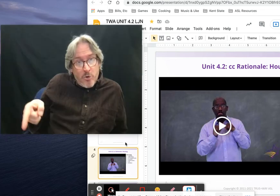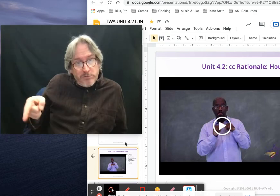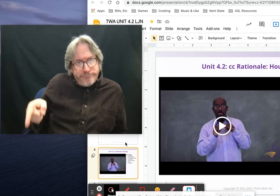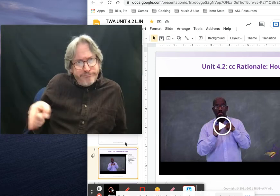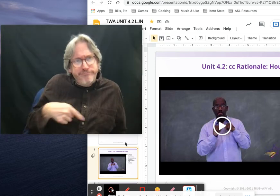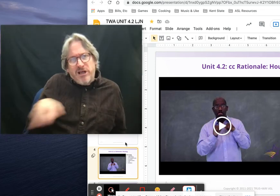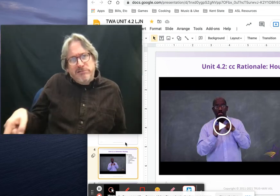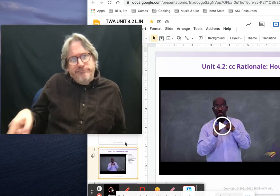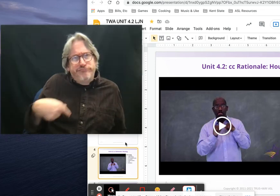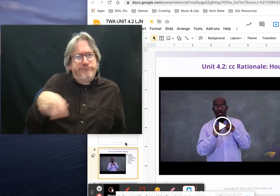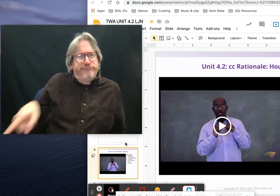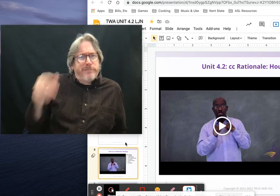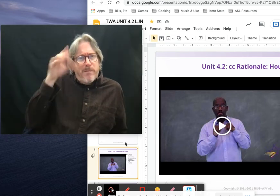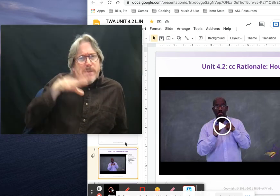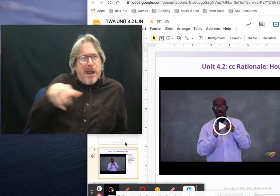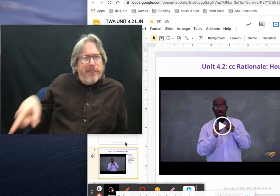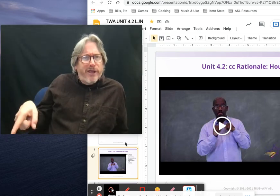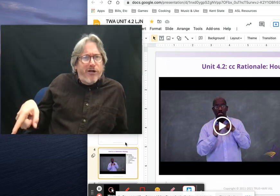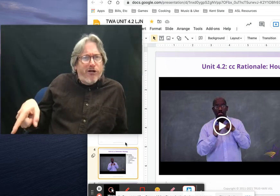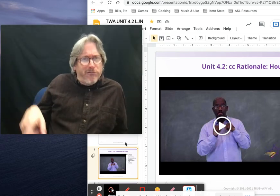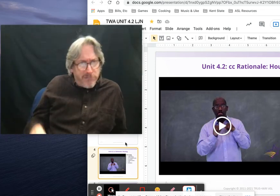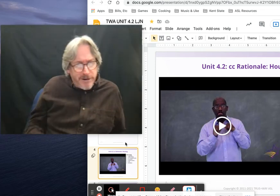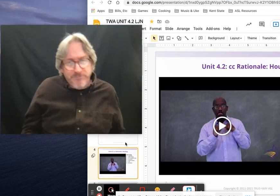talking about.